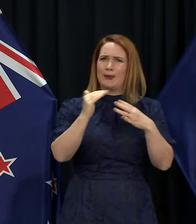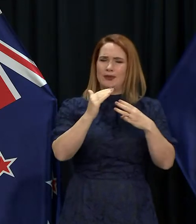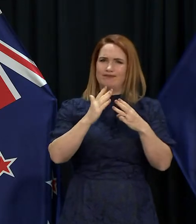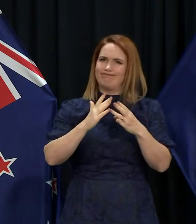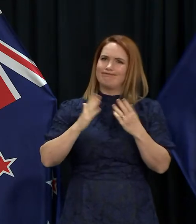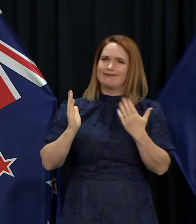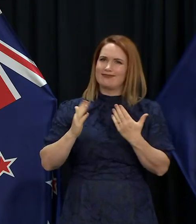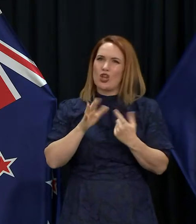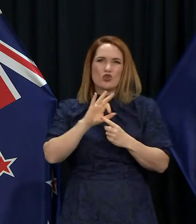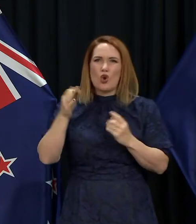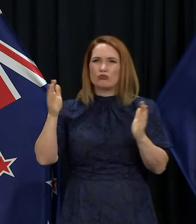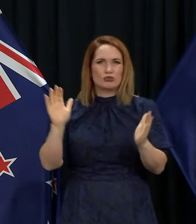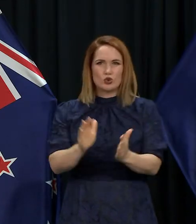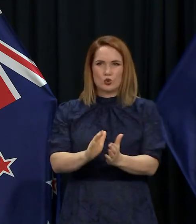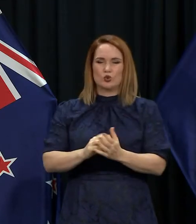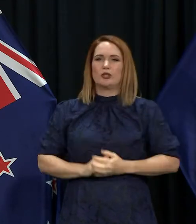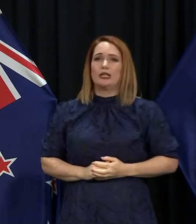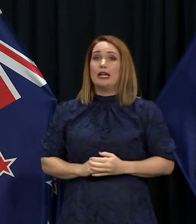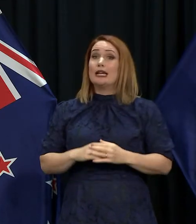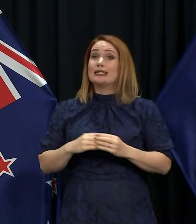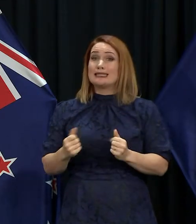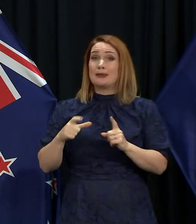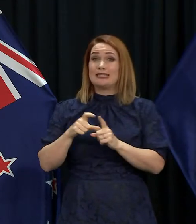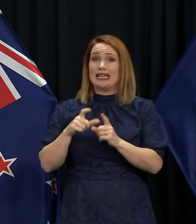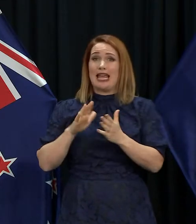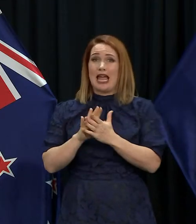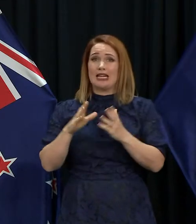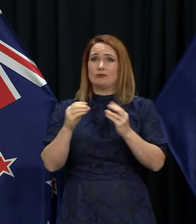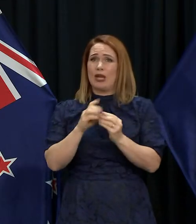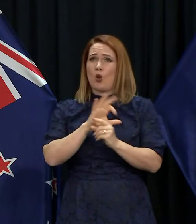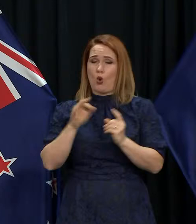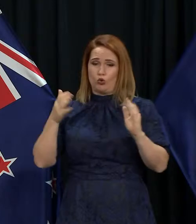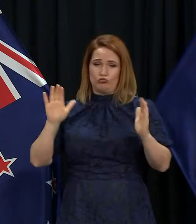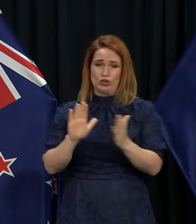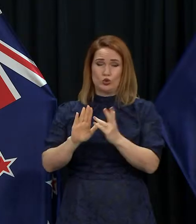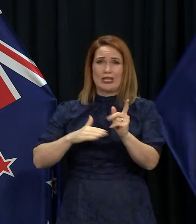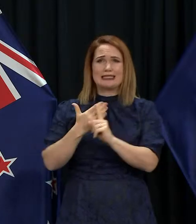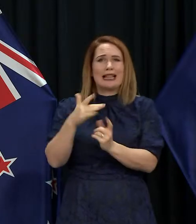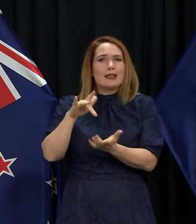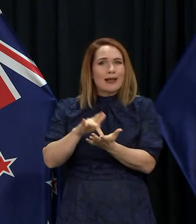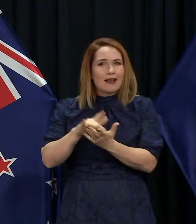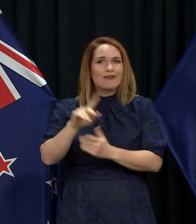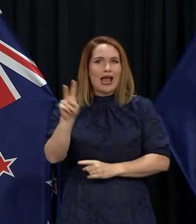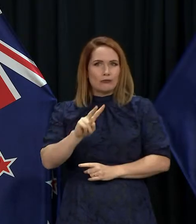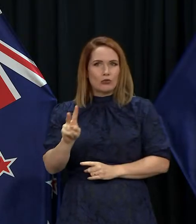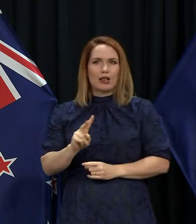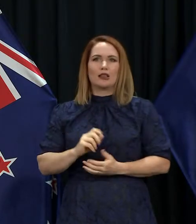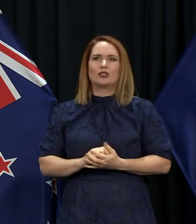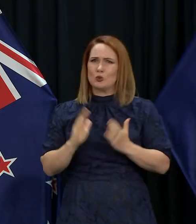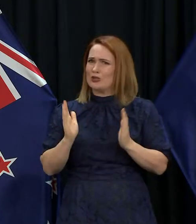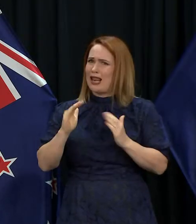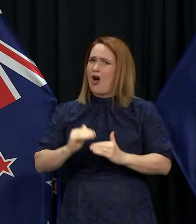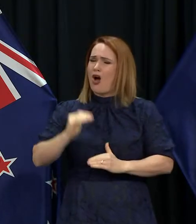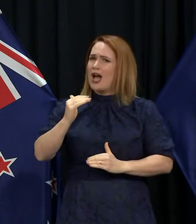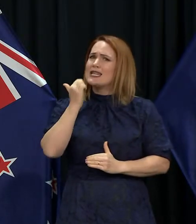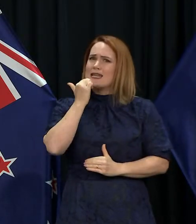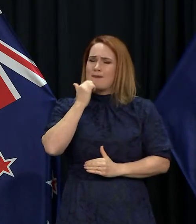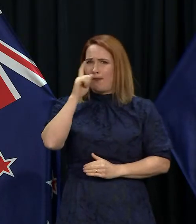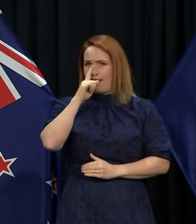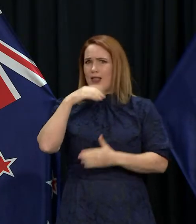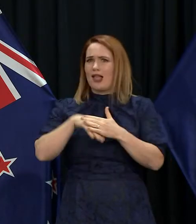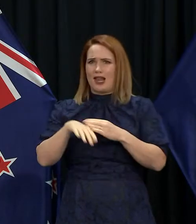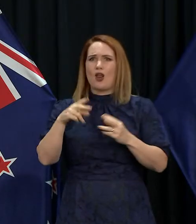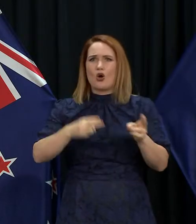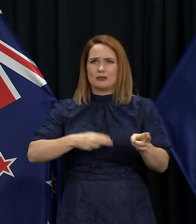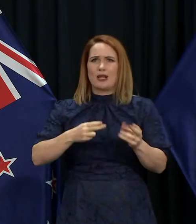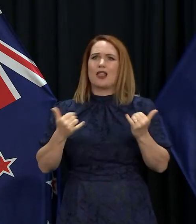Hospitalisations are not expected to peak in some DHBs until mid to late April. Public health advice tells us now is not